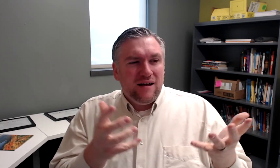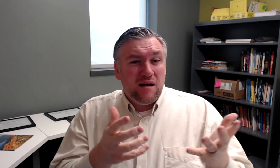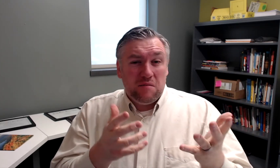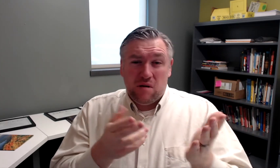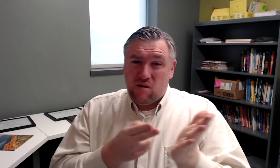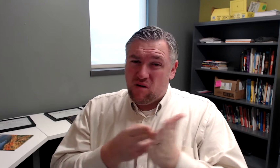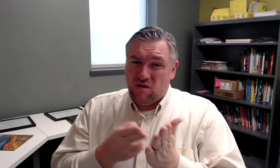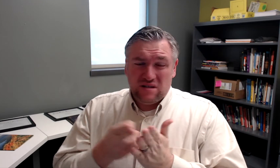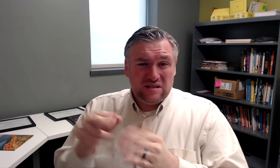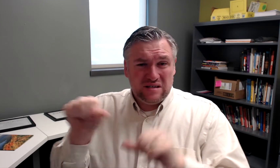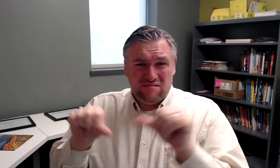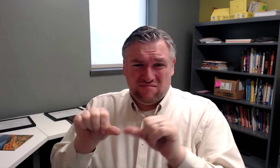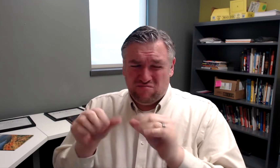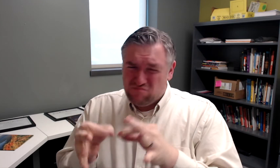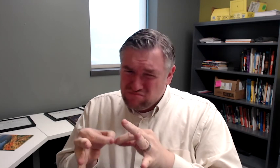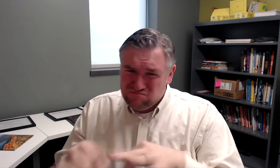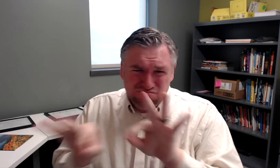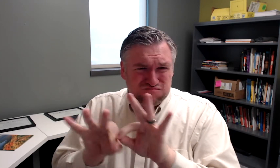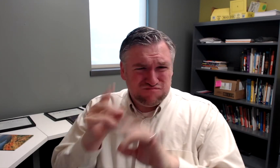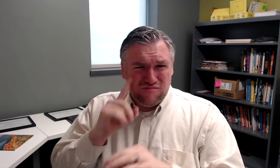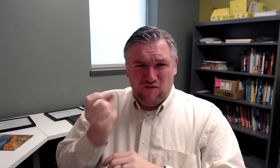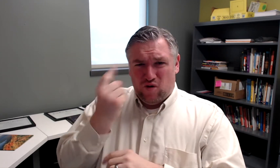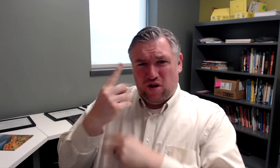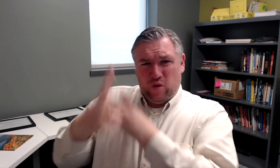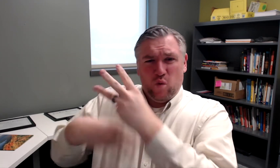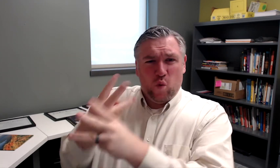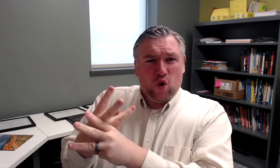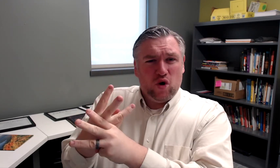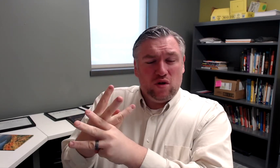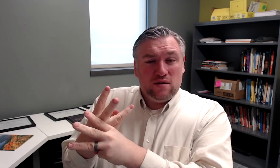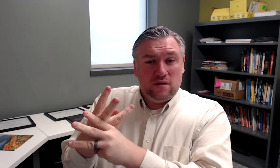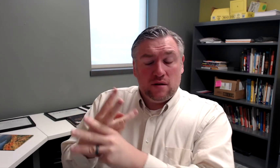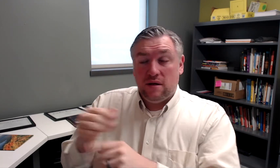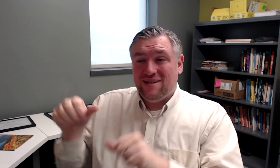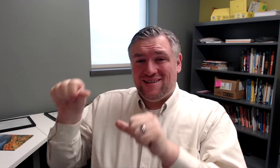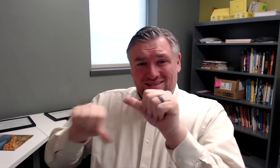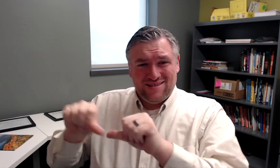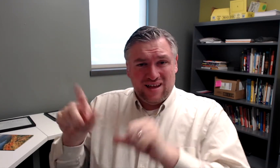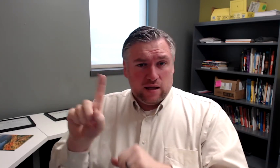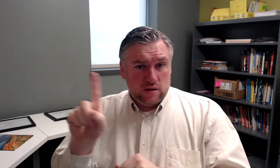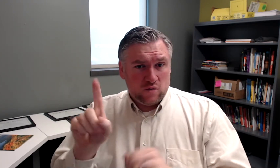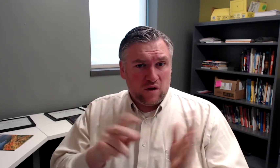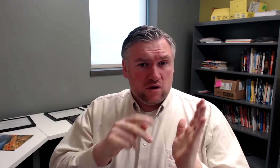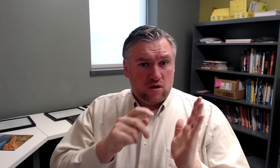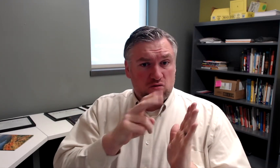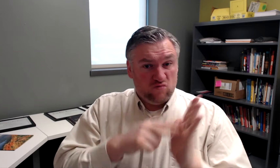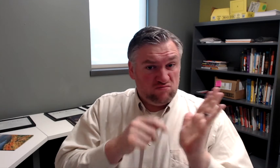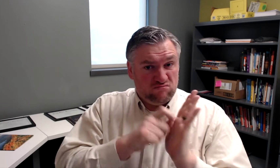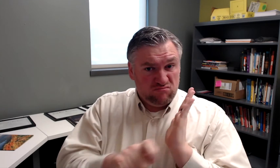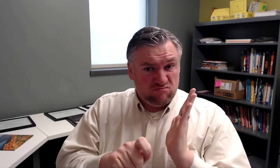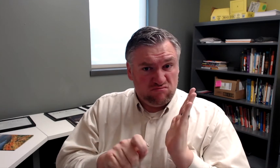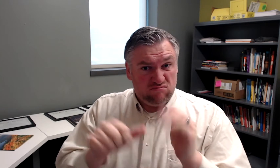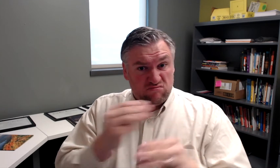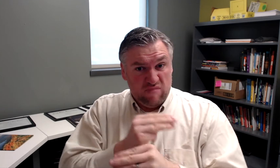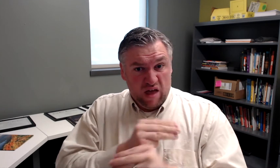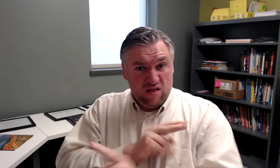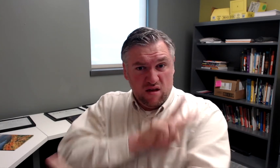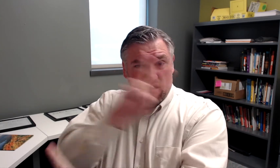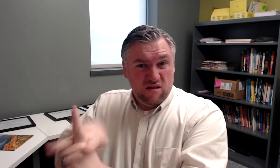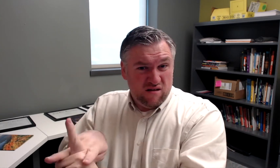writing. But science is also critical to understanding the world. Science is where literacy